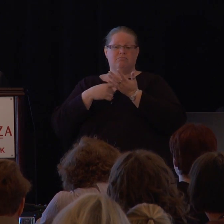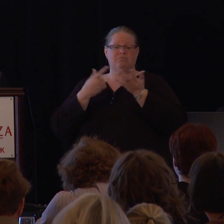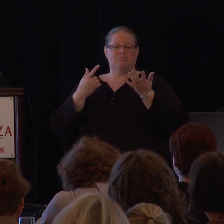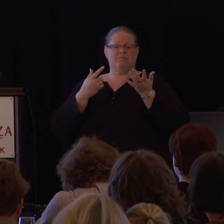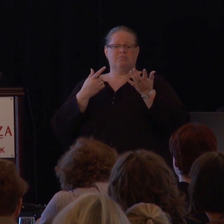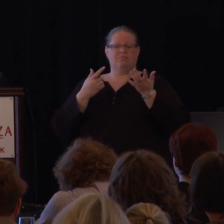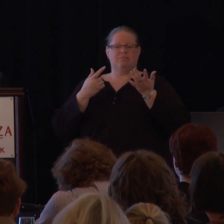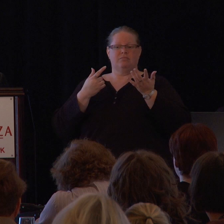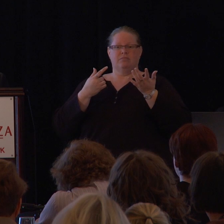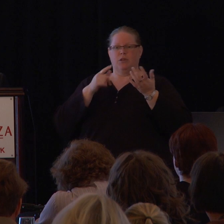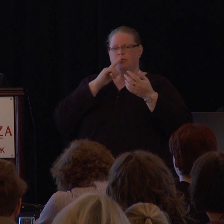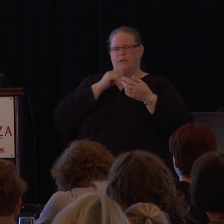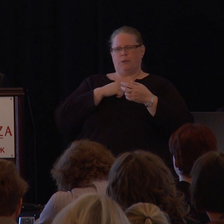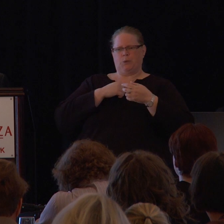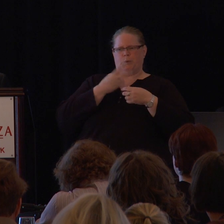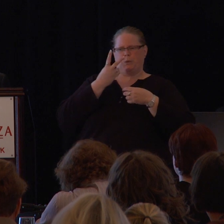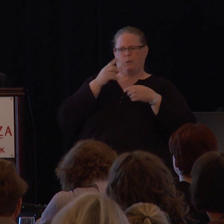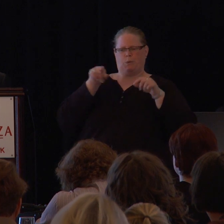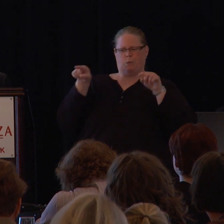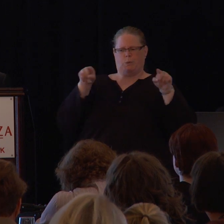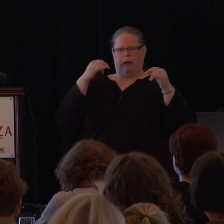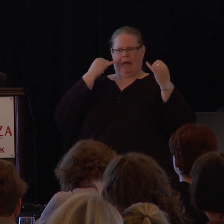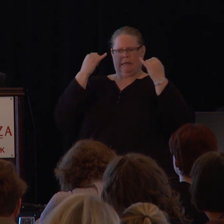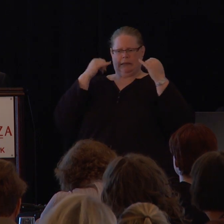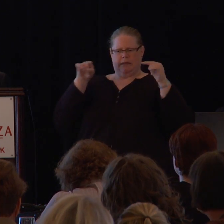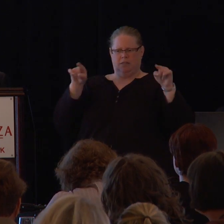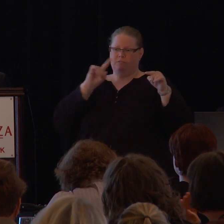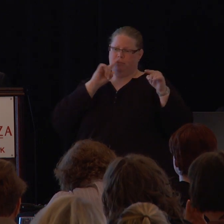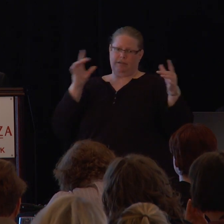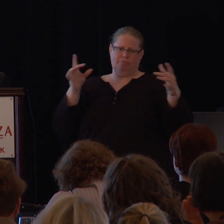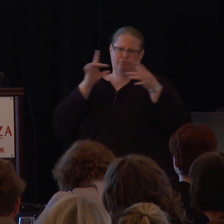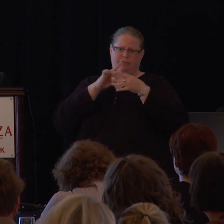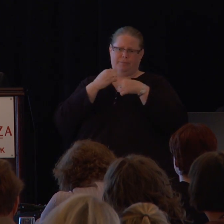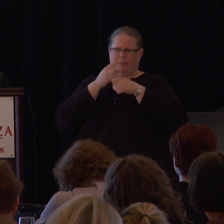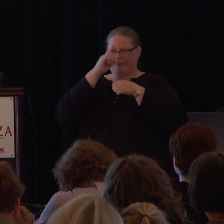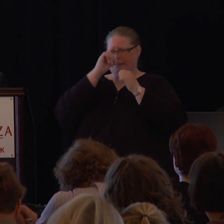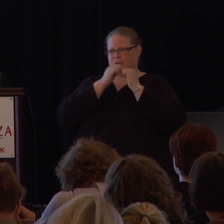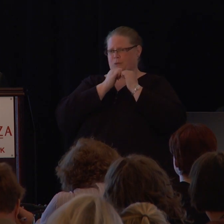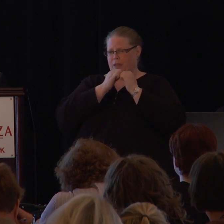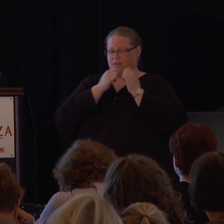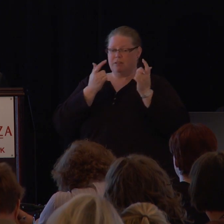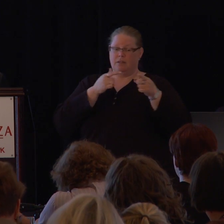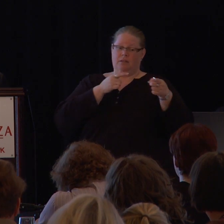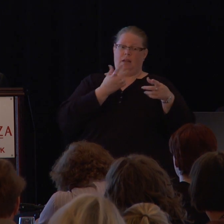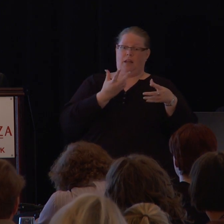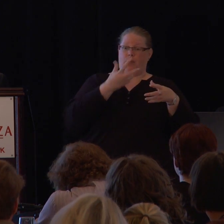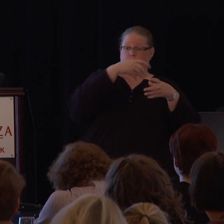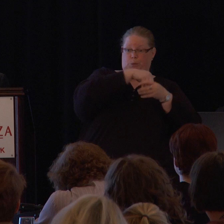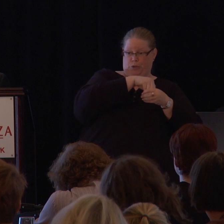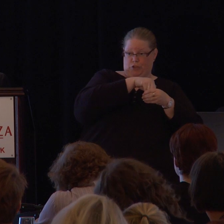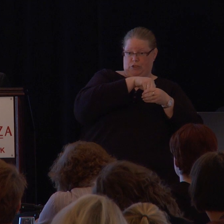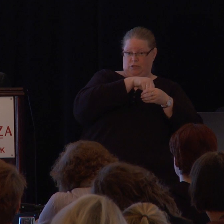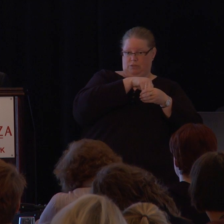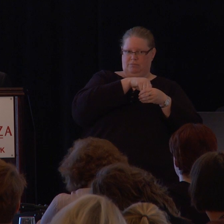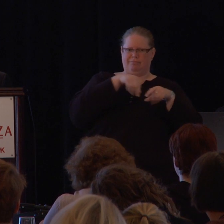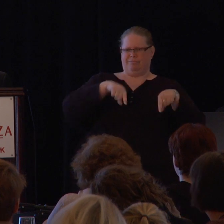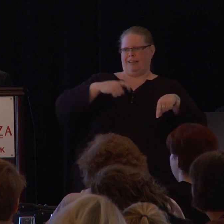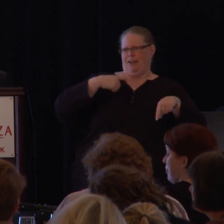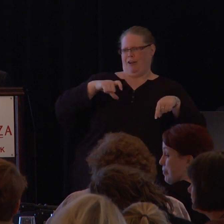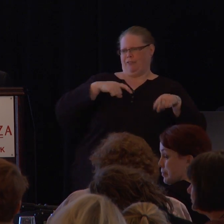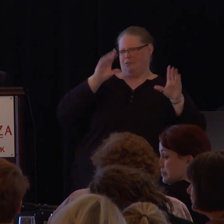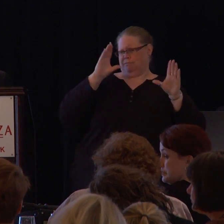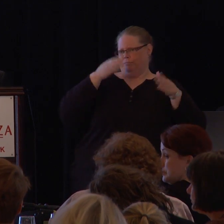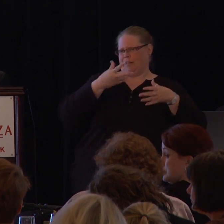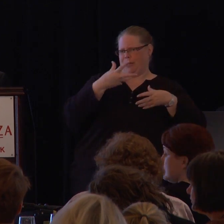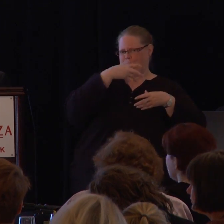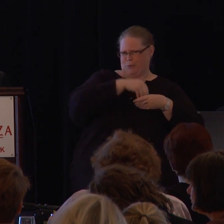together two things that in a way I think pretty logically go together, and that is the issues of inclusion, which are the core of this conference,